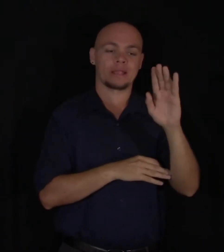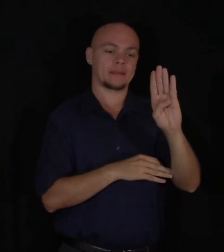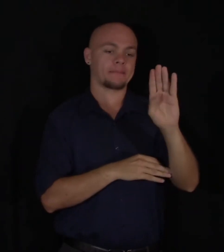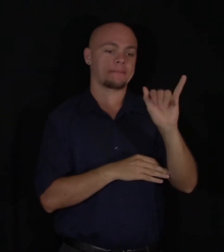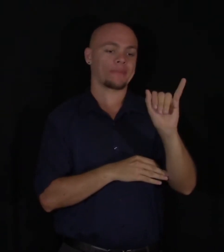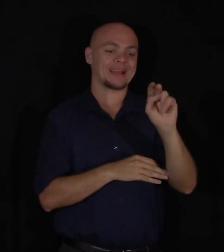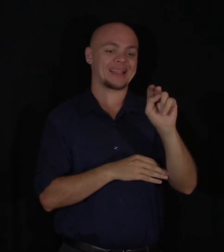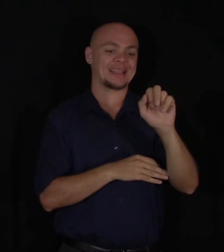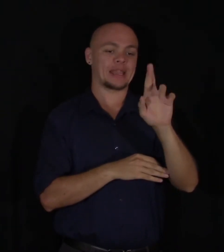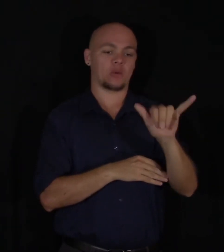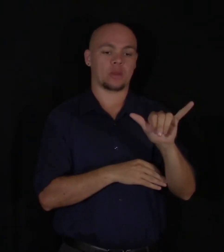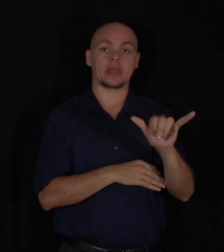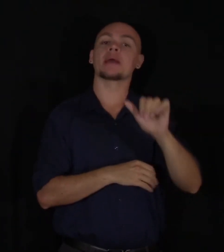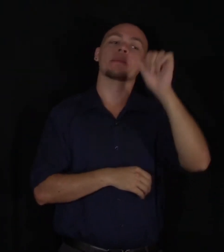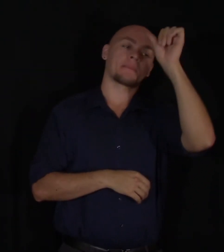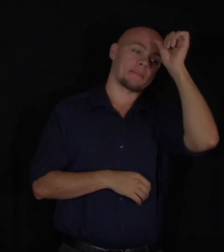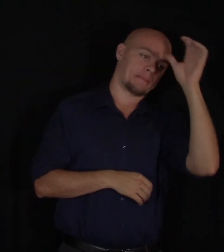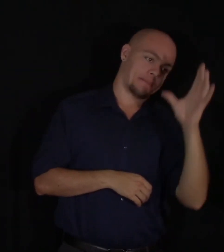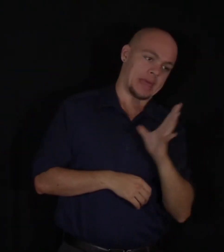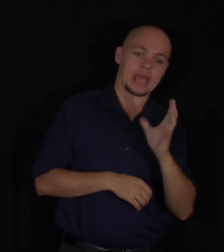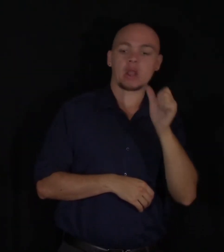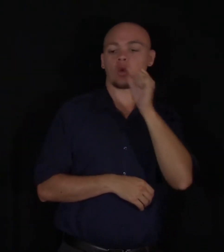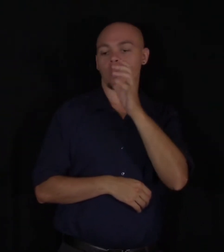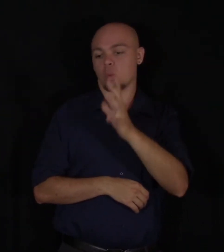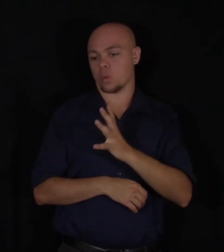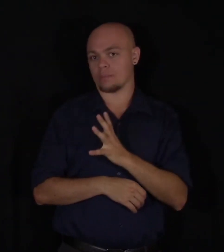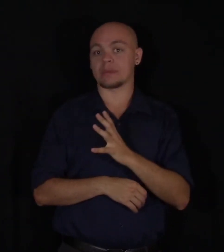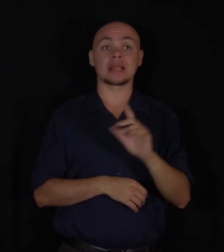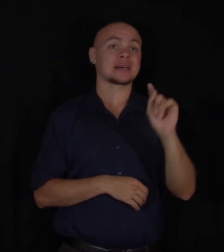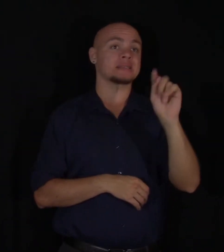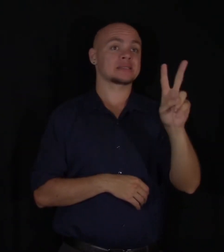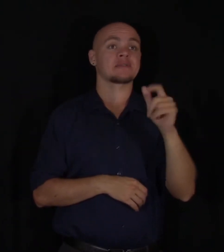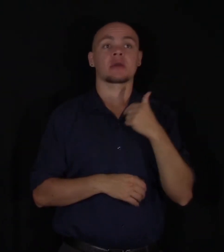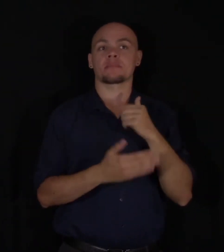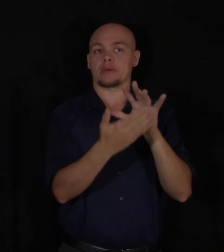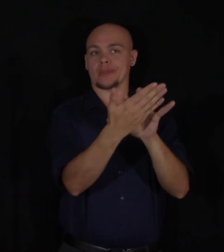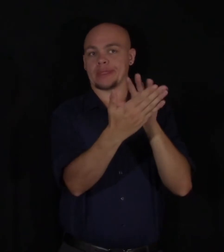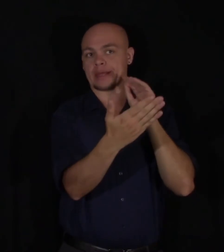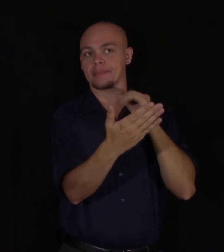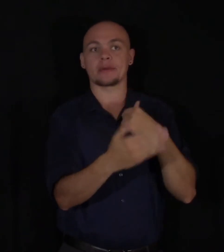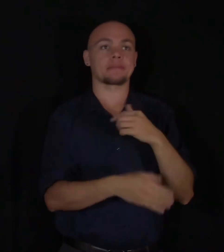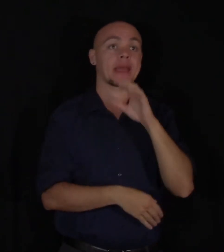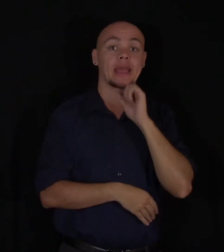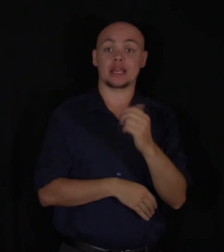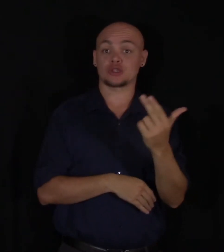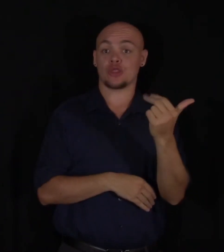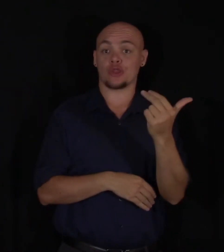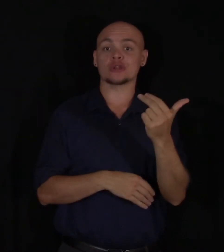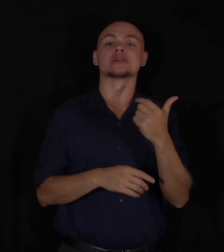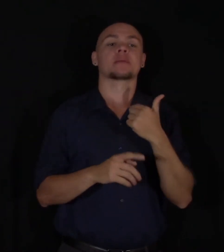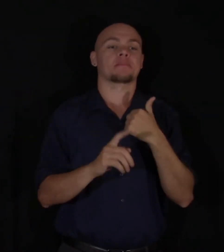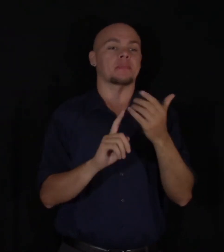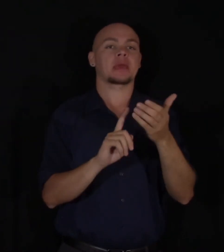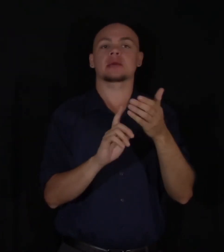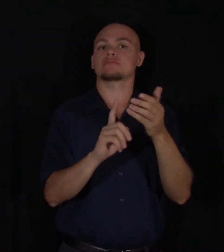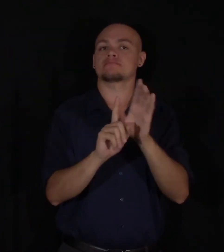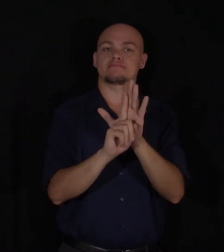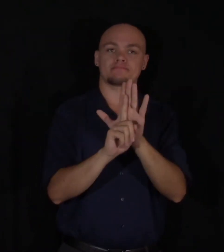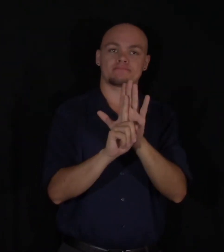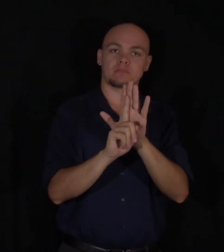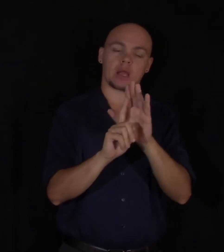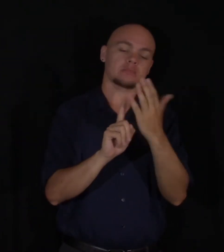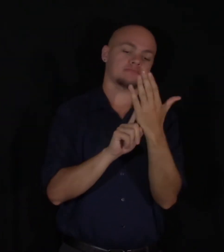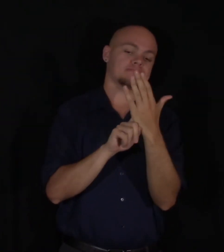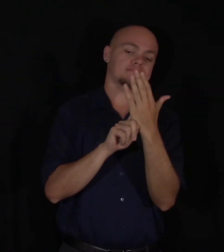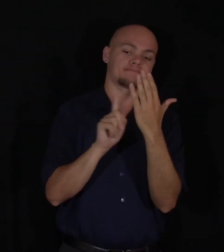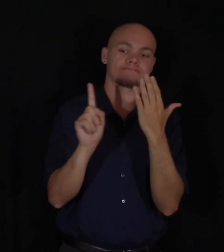and woman. I was replicating what I saw on TV. I was 13 when I came out because I got tired of it real quick. I